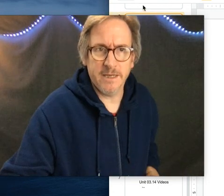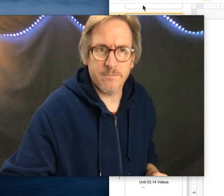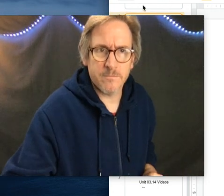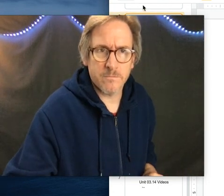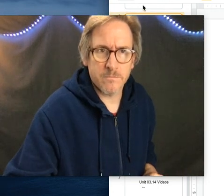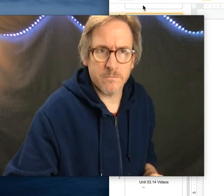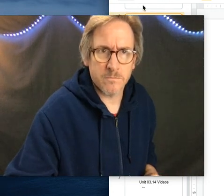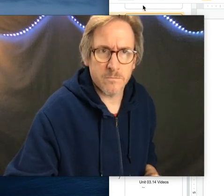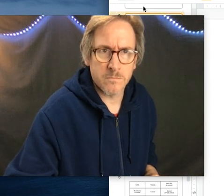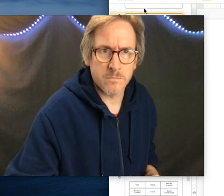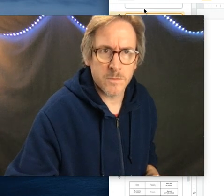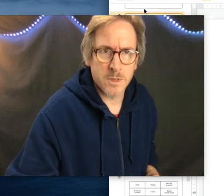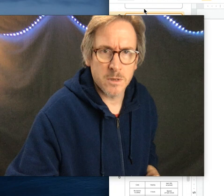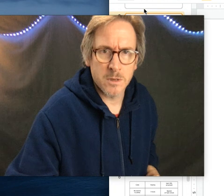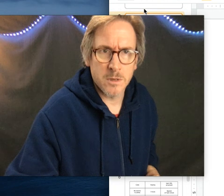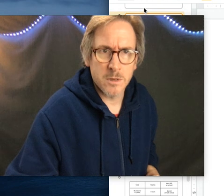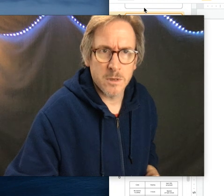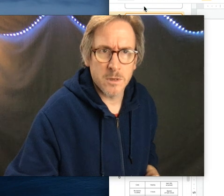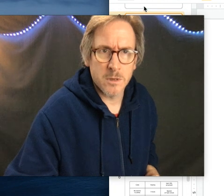314.